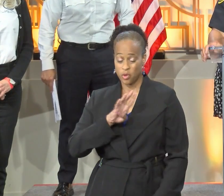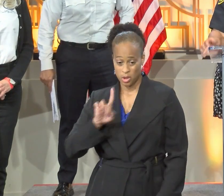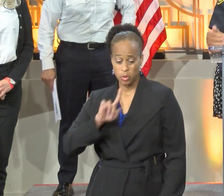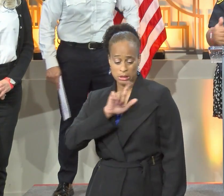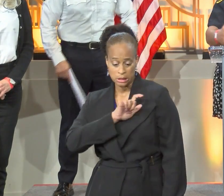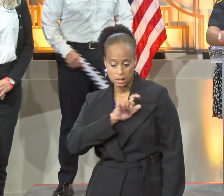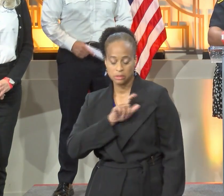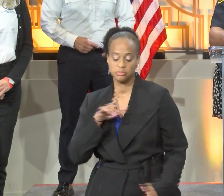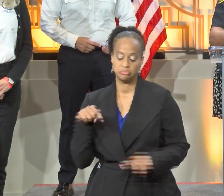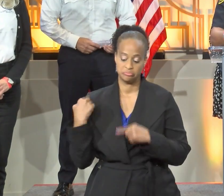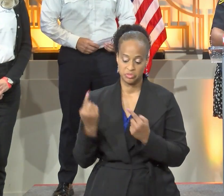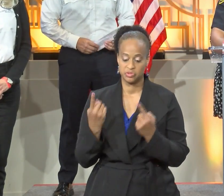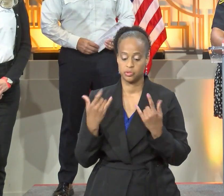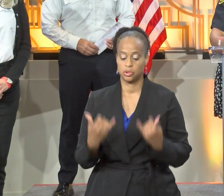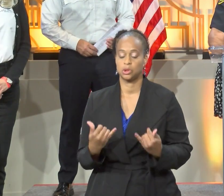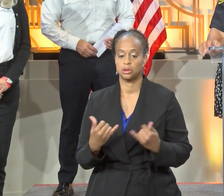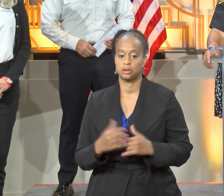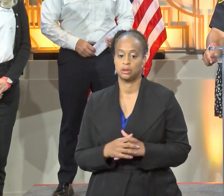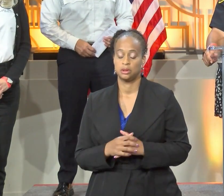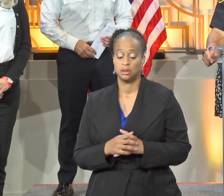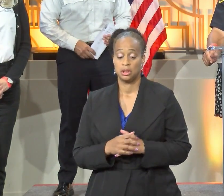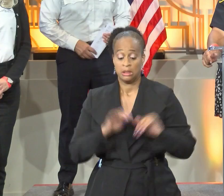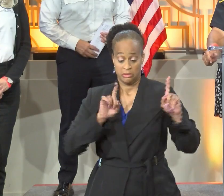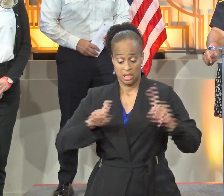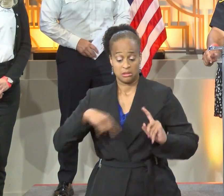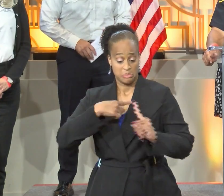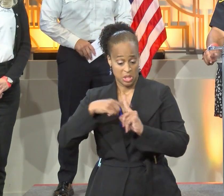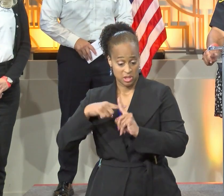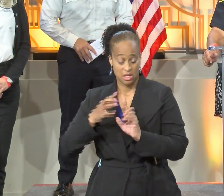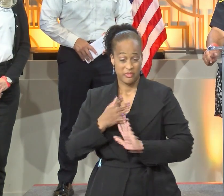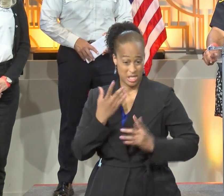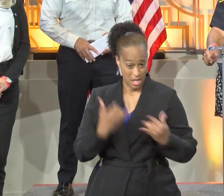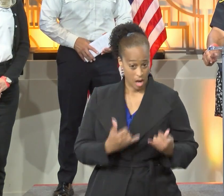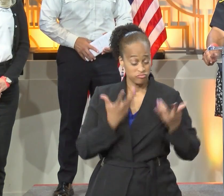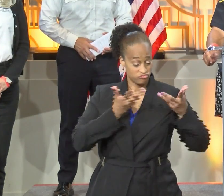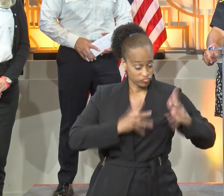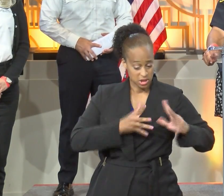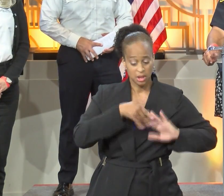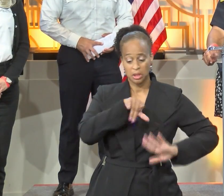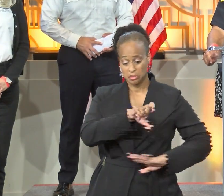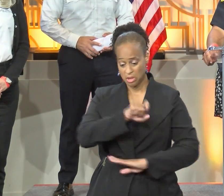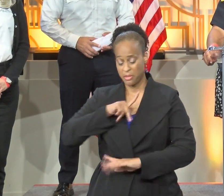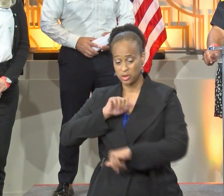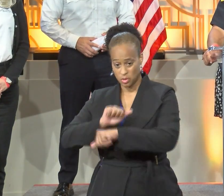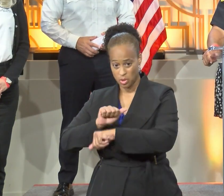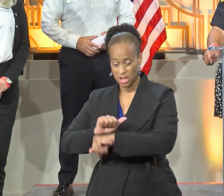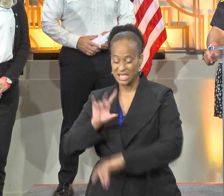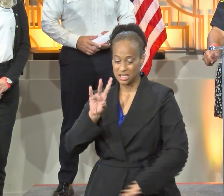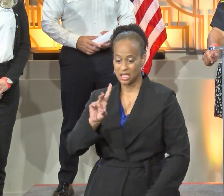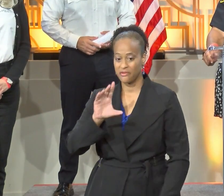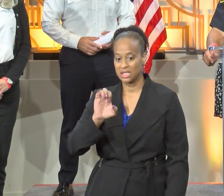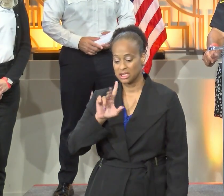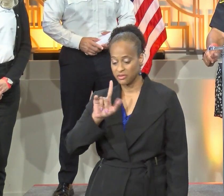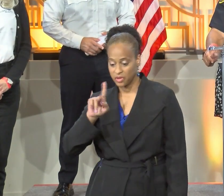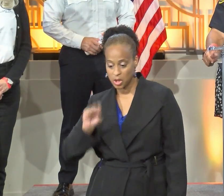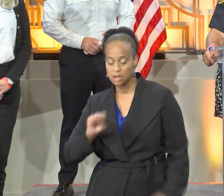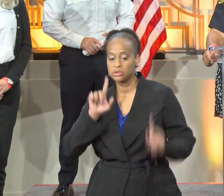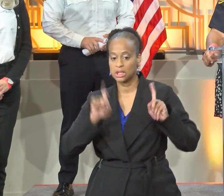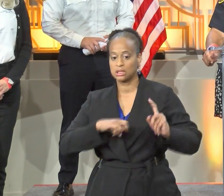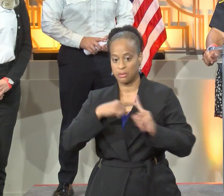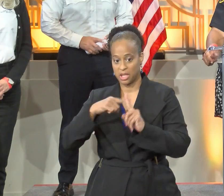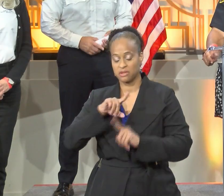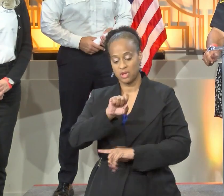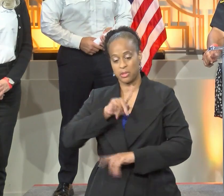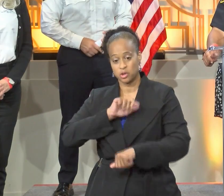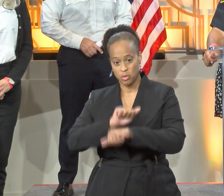department that have been positive and have returned to work, and 7 civilians that are positive and have returned